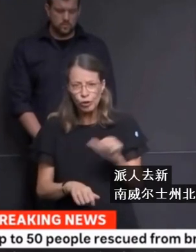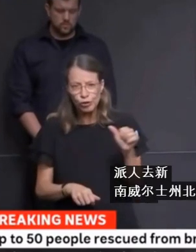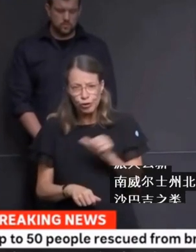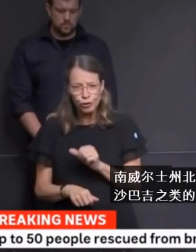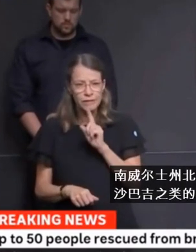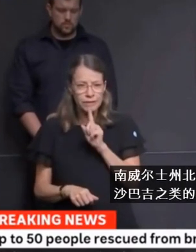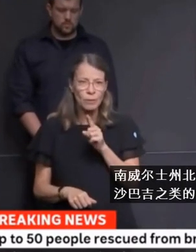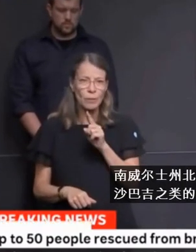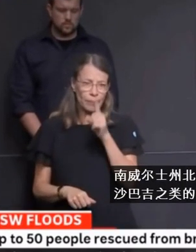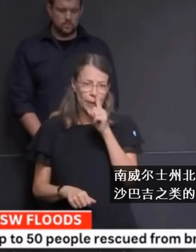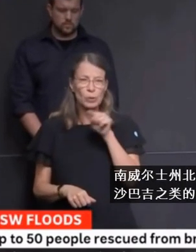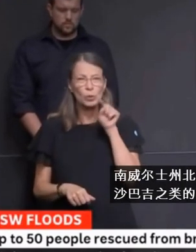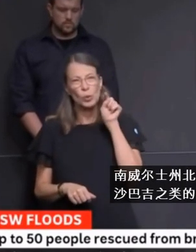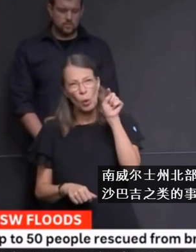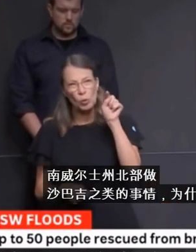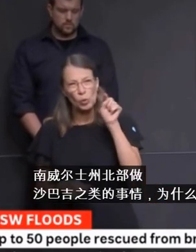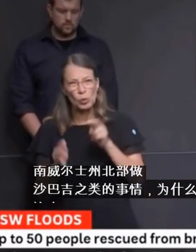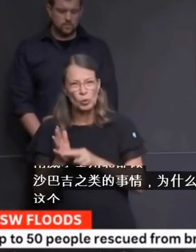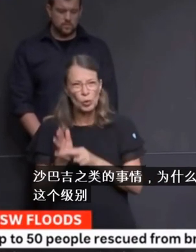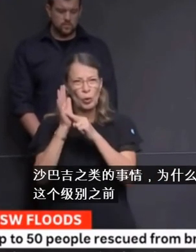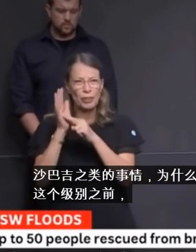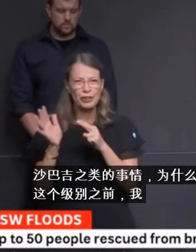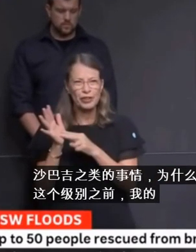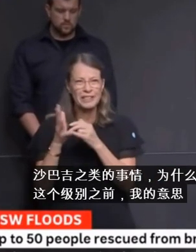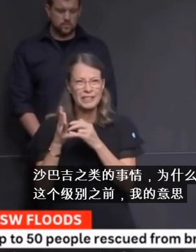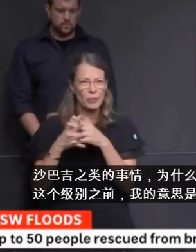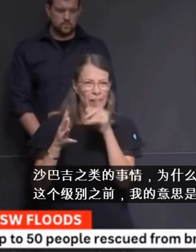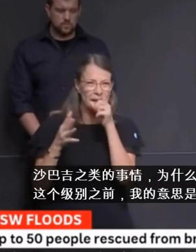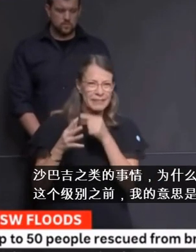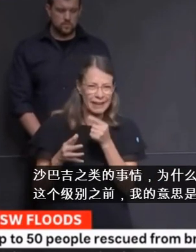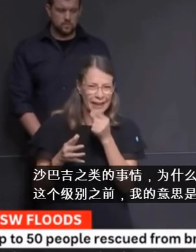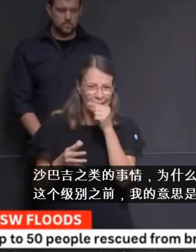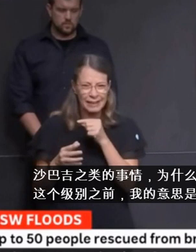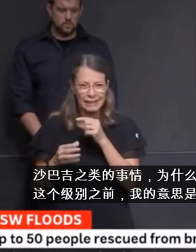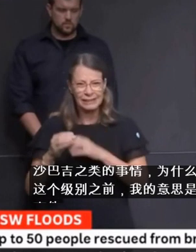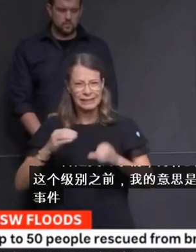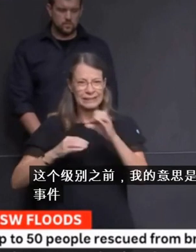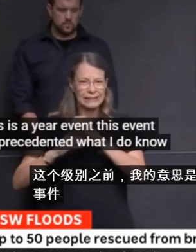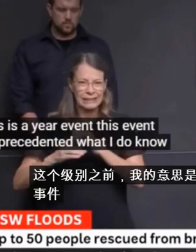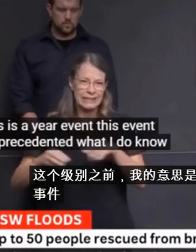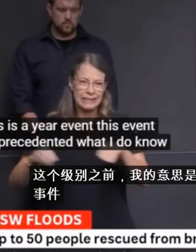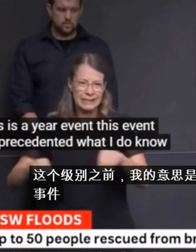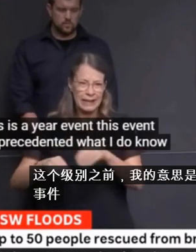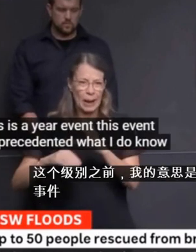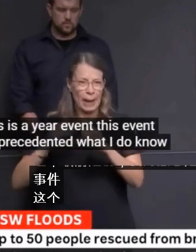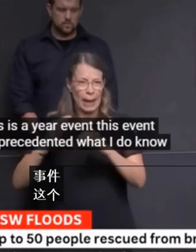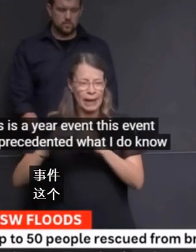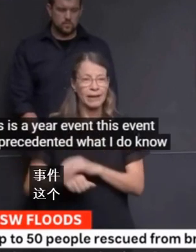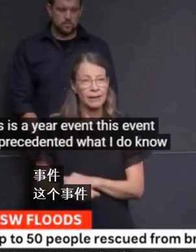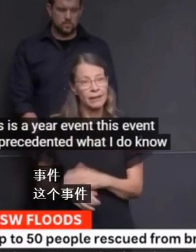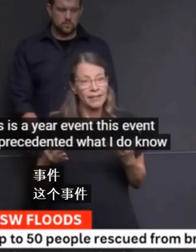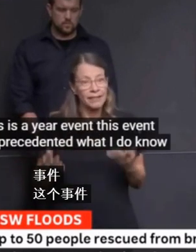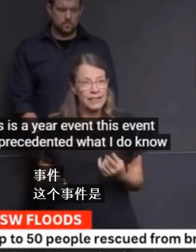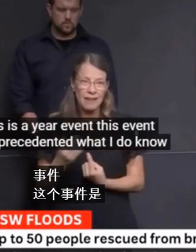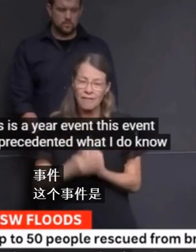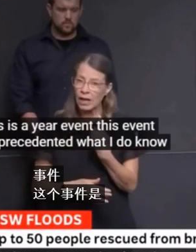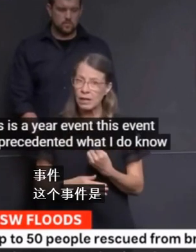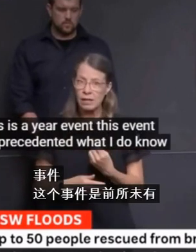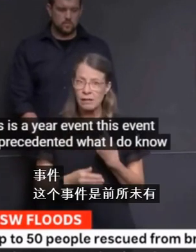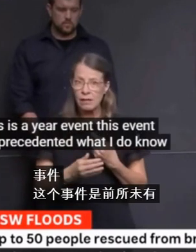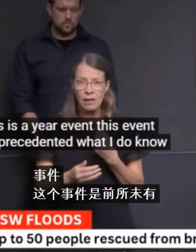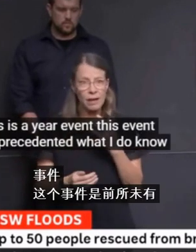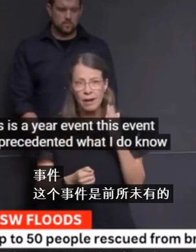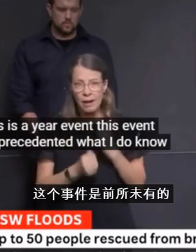to do things like sandbagging before things escalated to this level? I mean, this is a 1 in a 1,000 year event. This event is